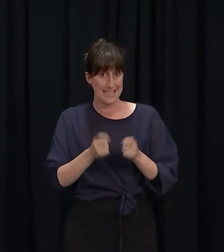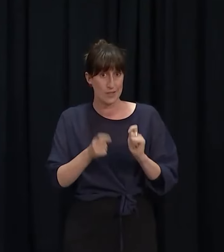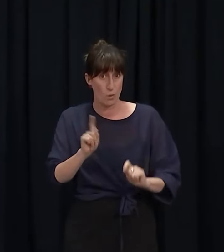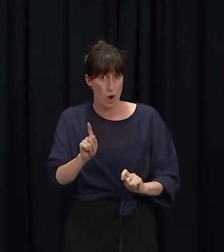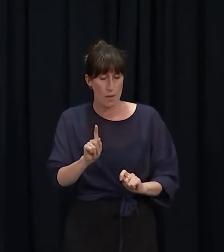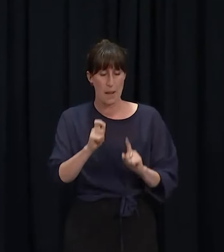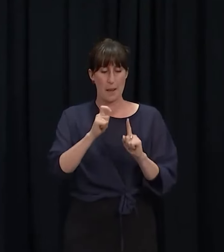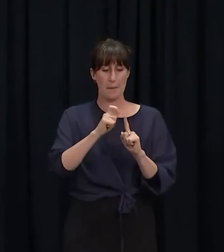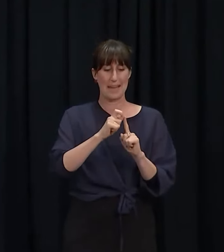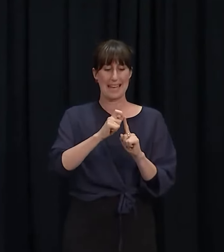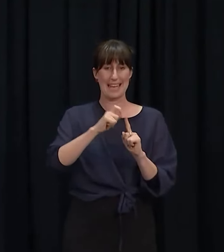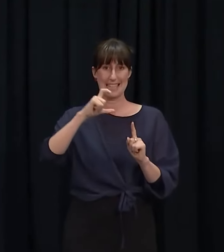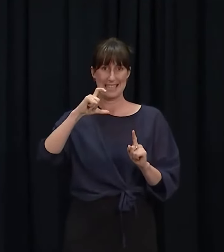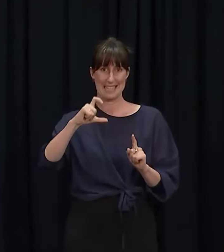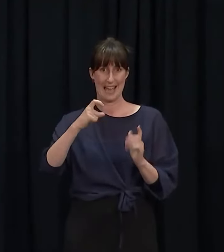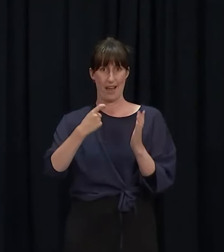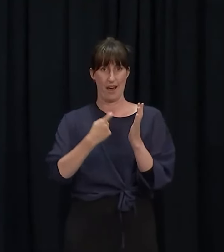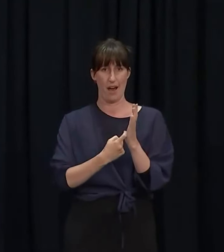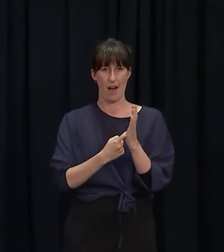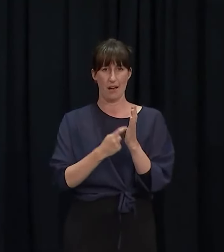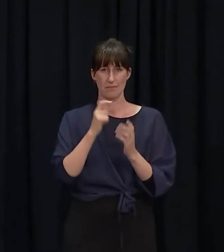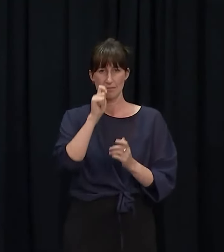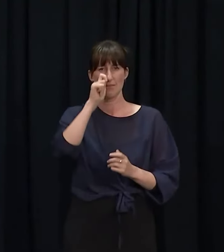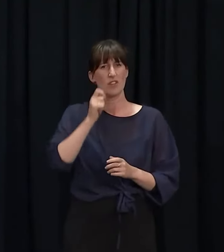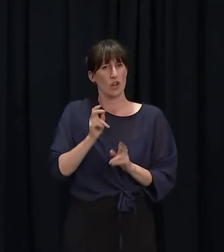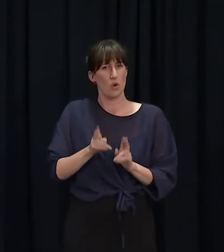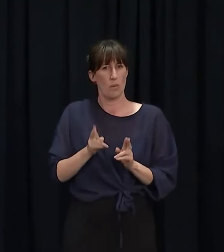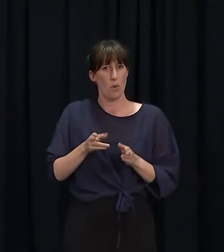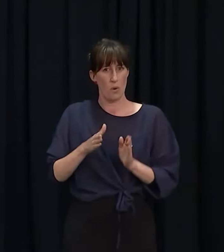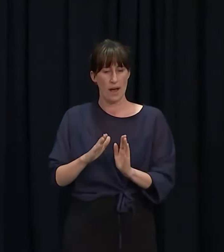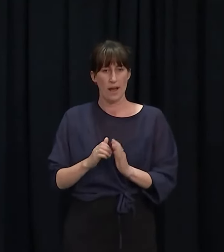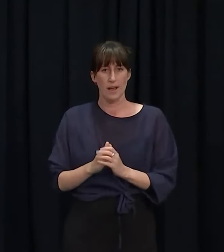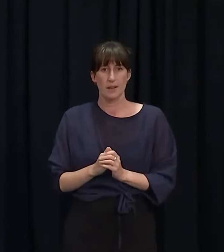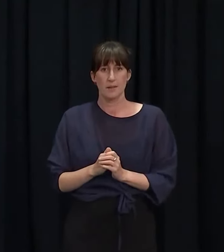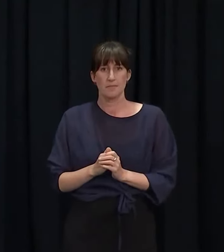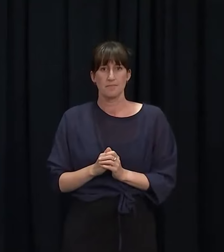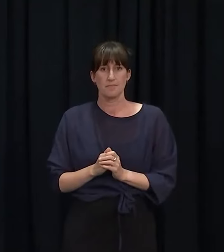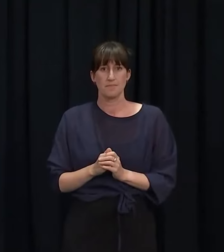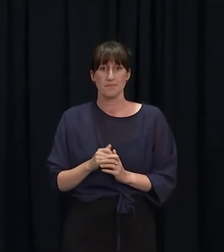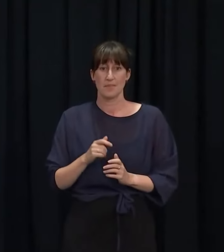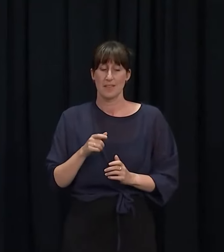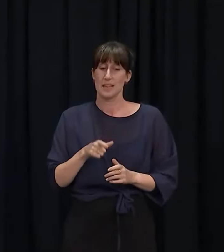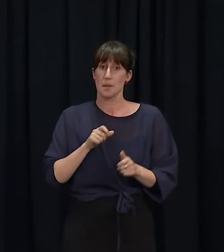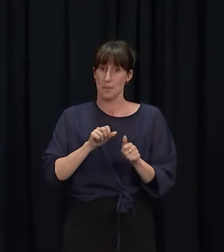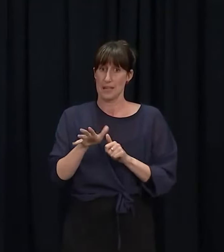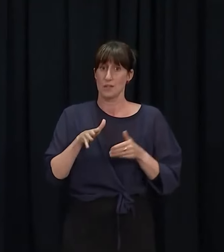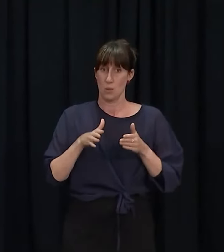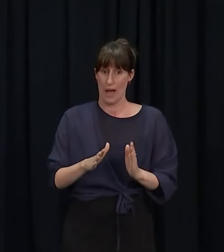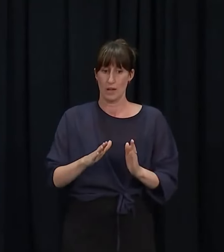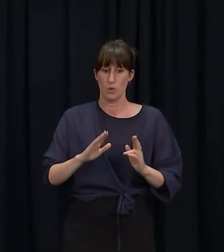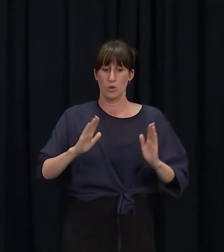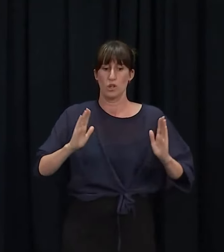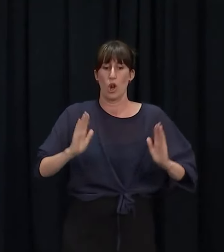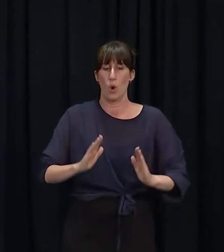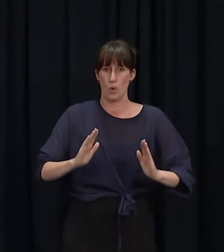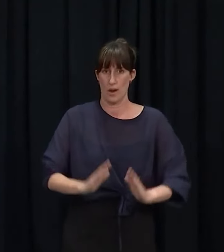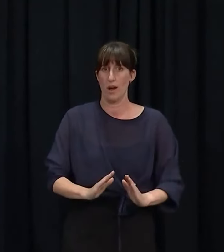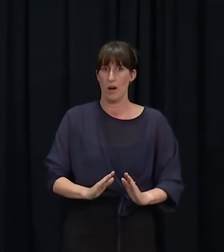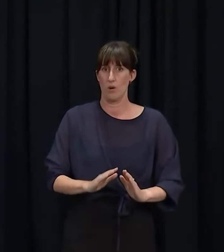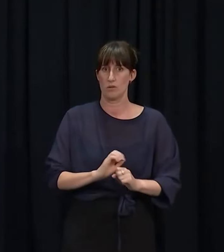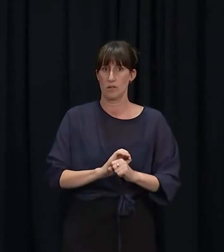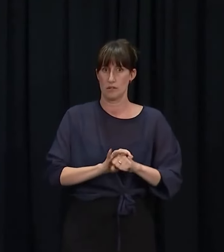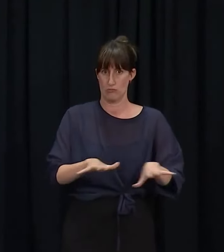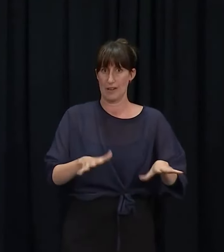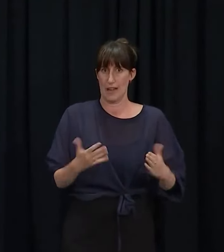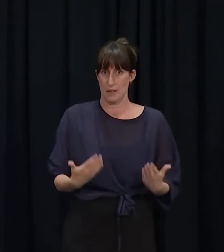their accuracy to hone in on the spread while Omicron is in its infancy and can be slowed. And in preparation, we've significantly